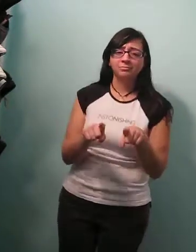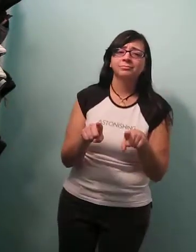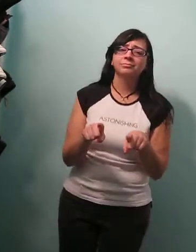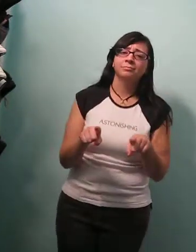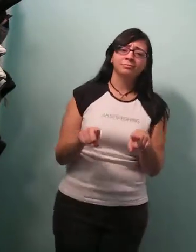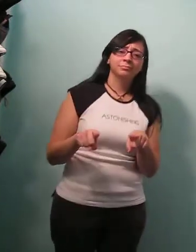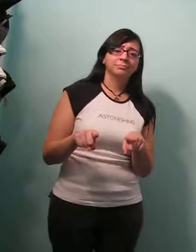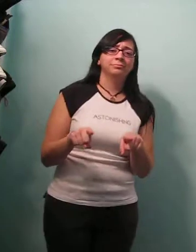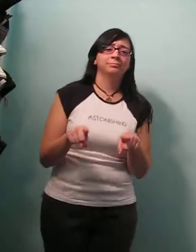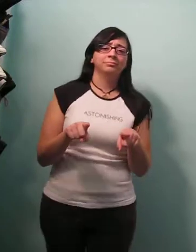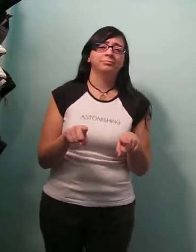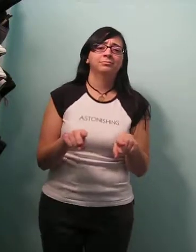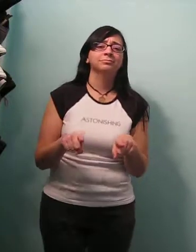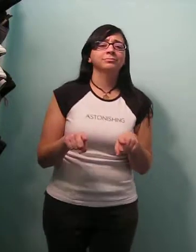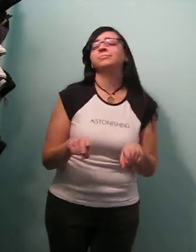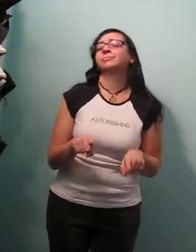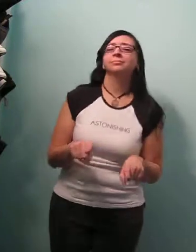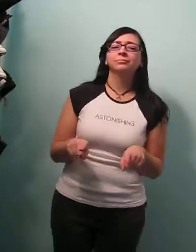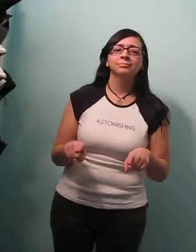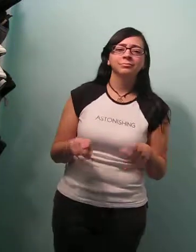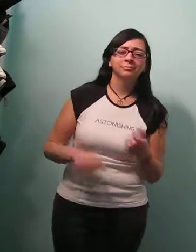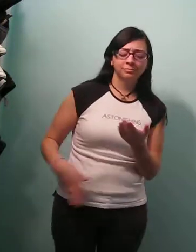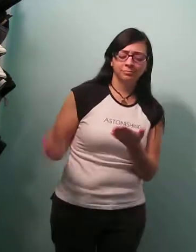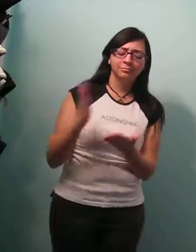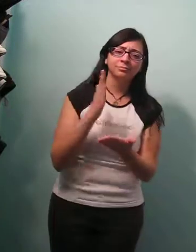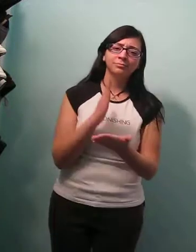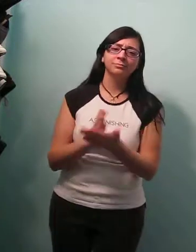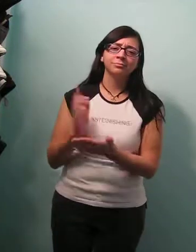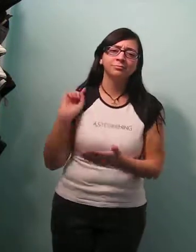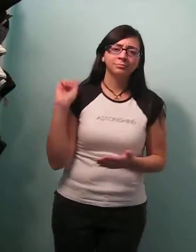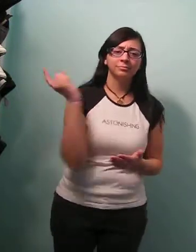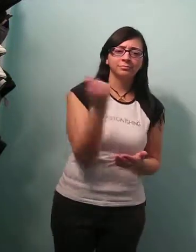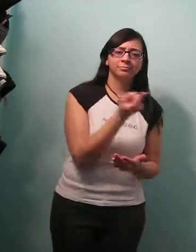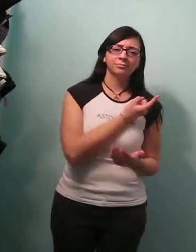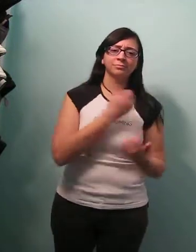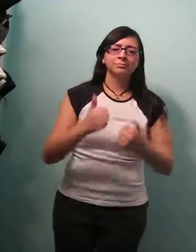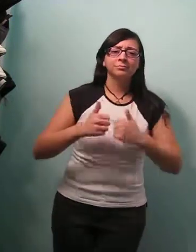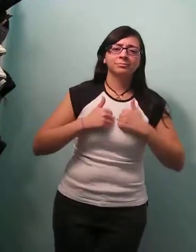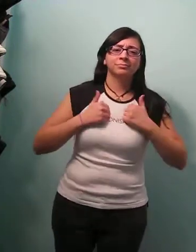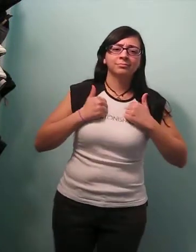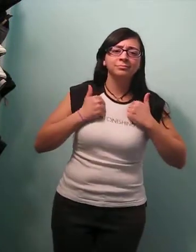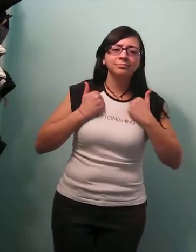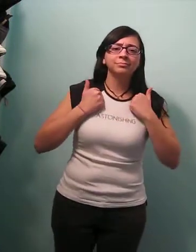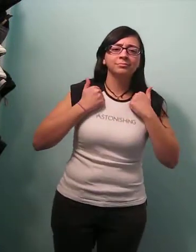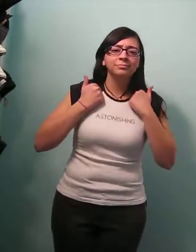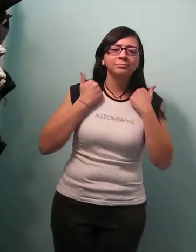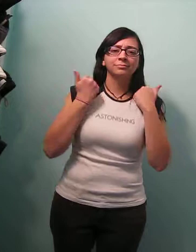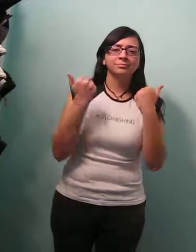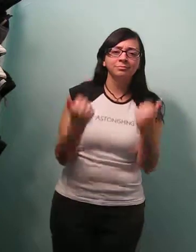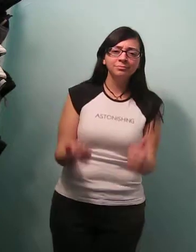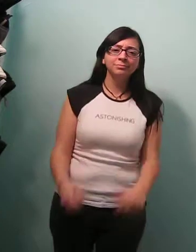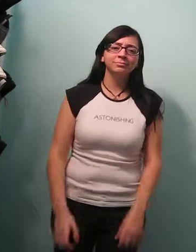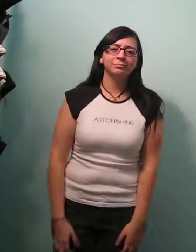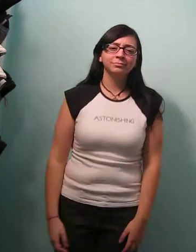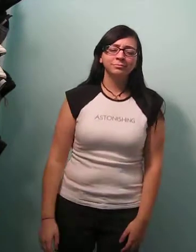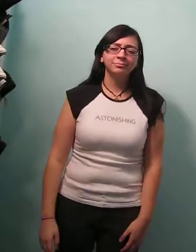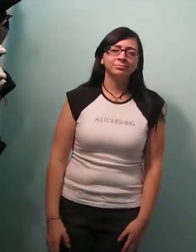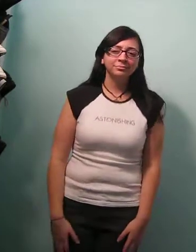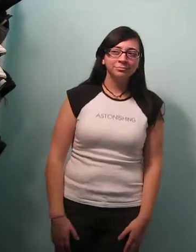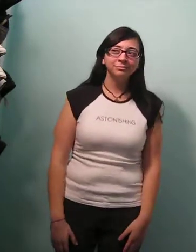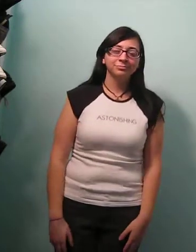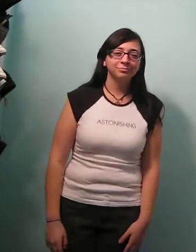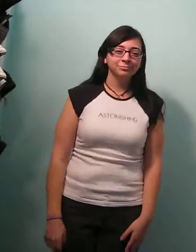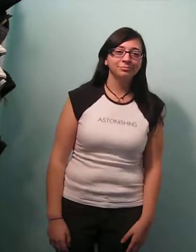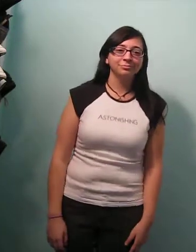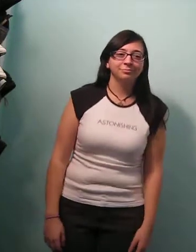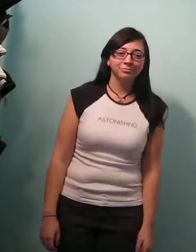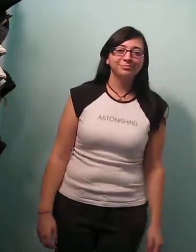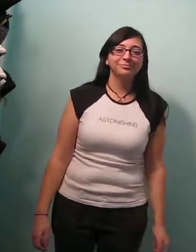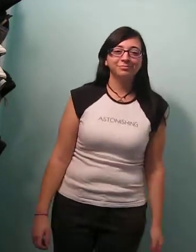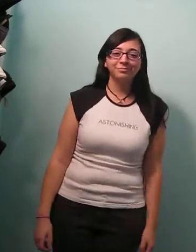Language.